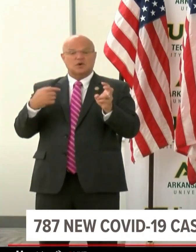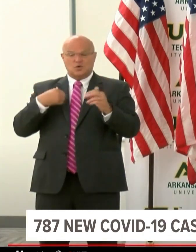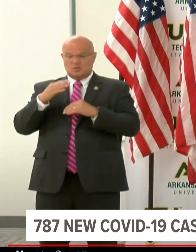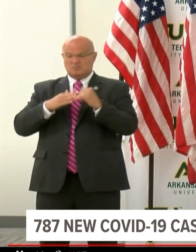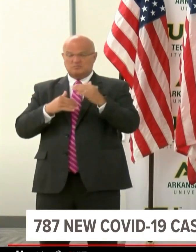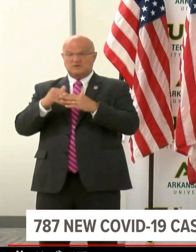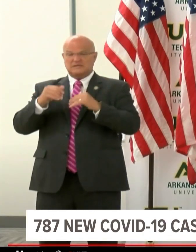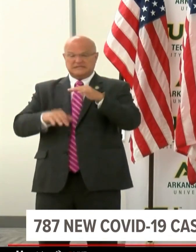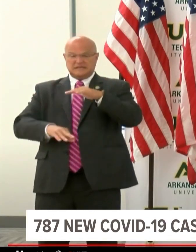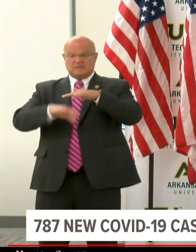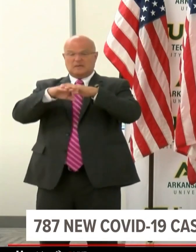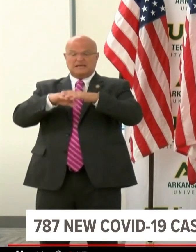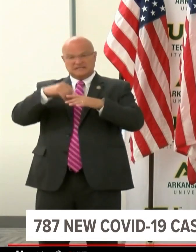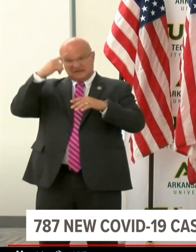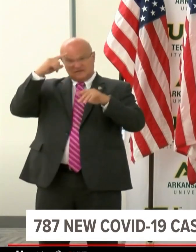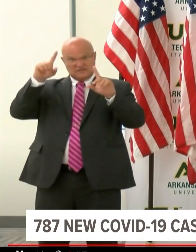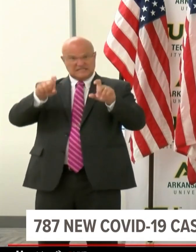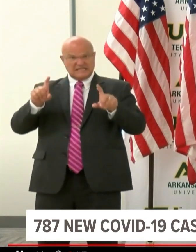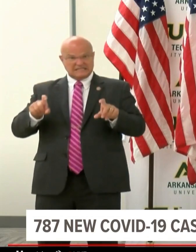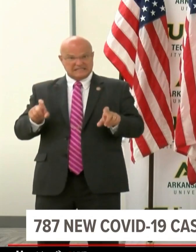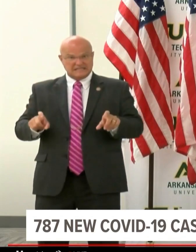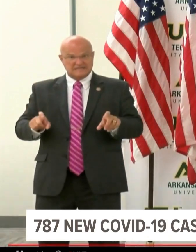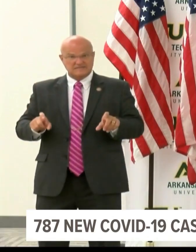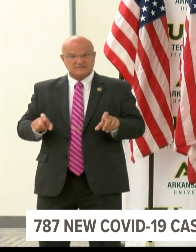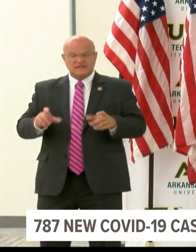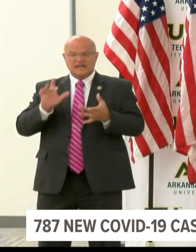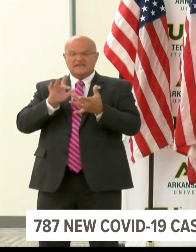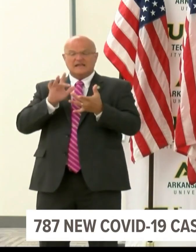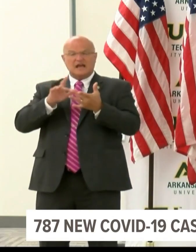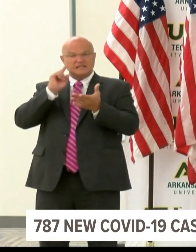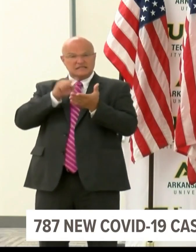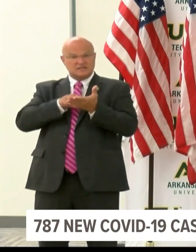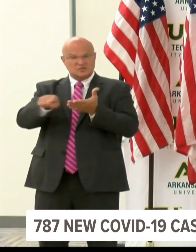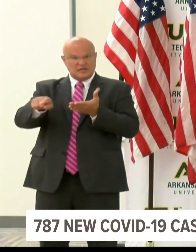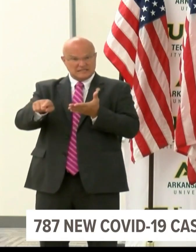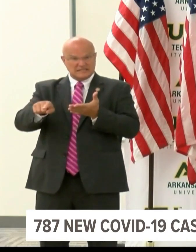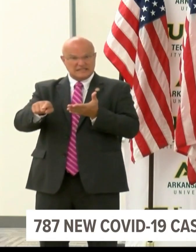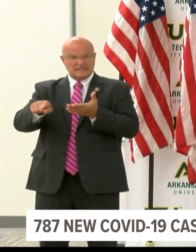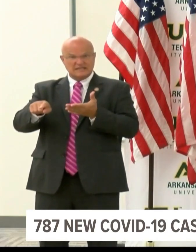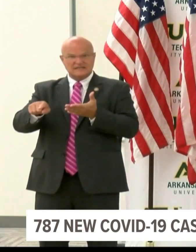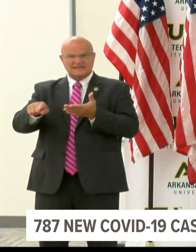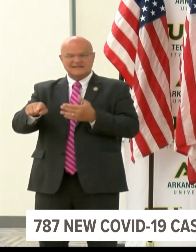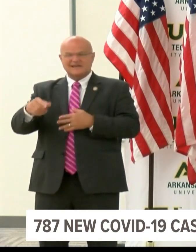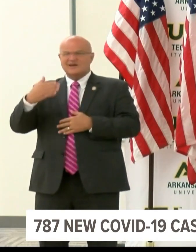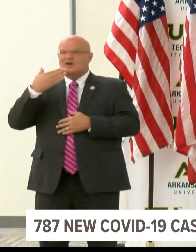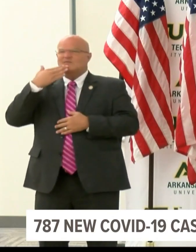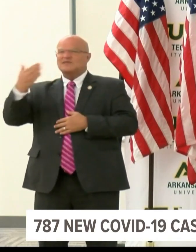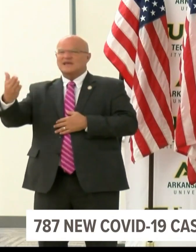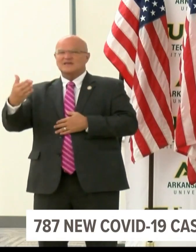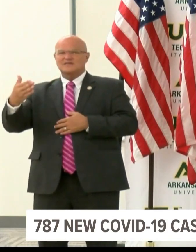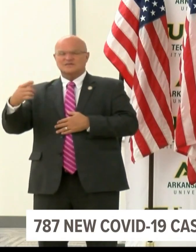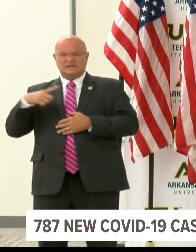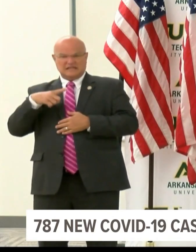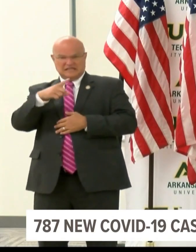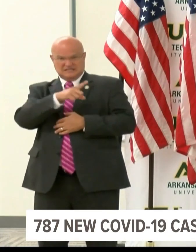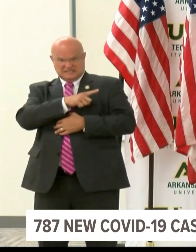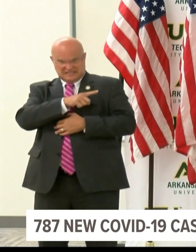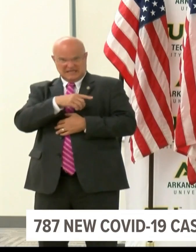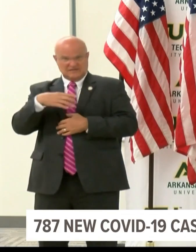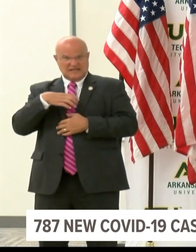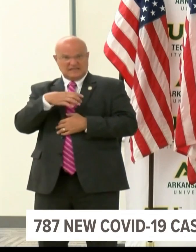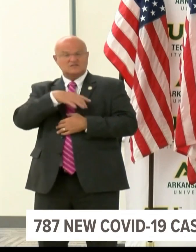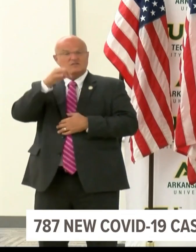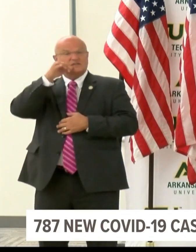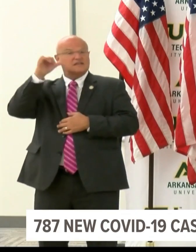building the capacity for testing, the contact tracing. Thankful to the General Assembly Legislative